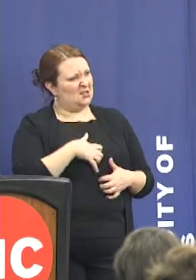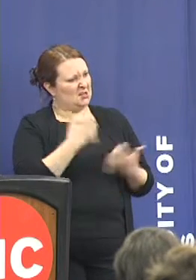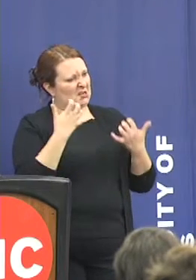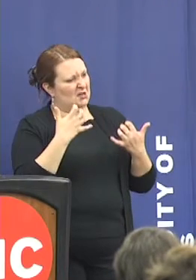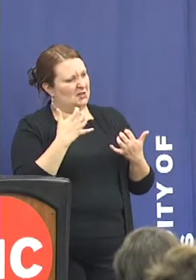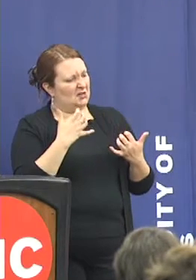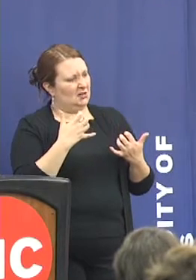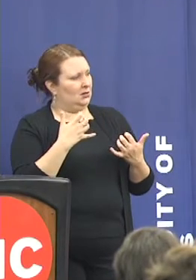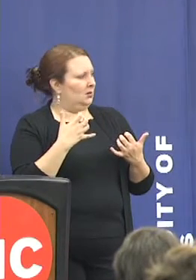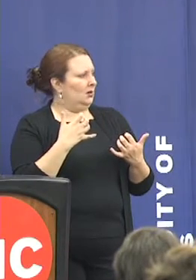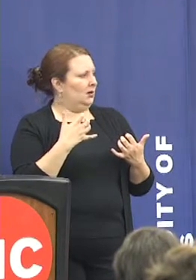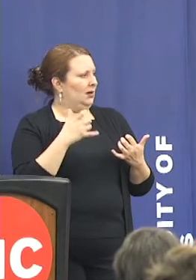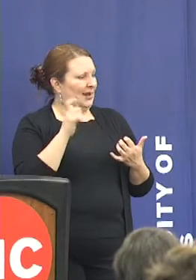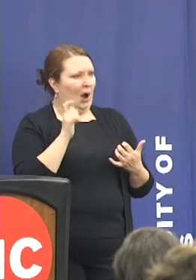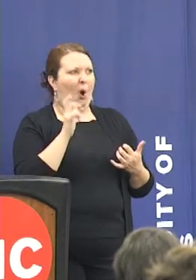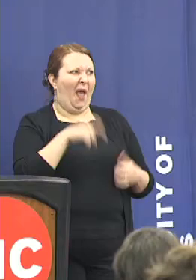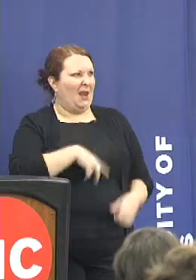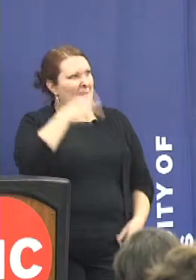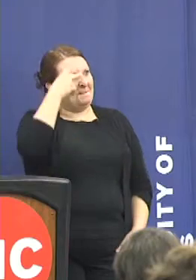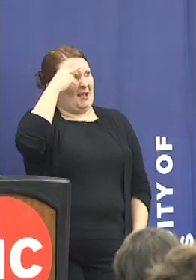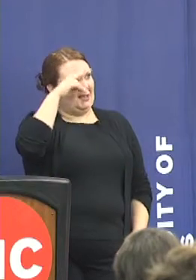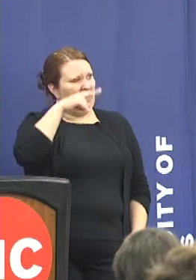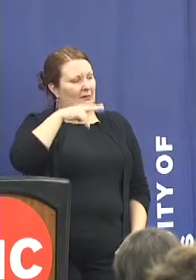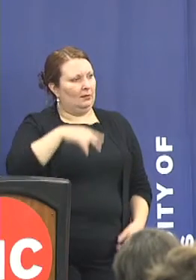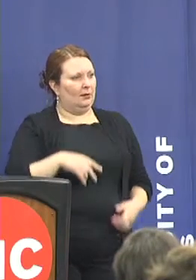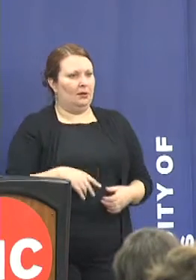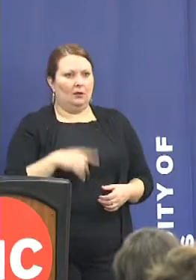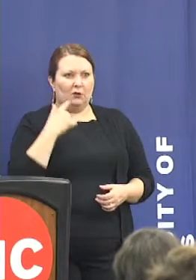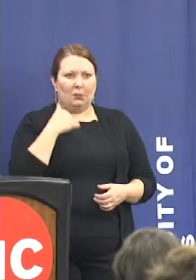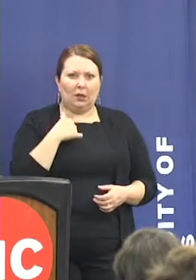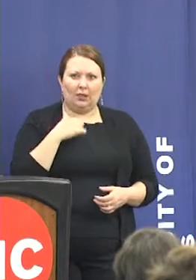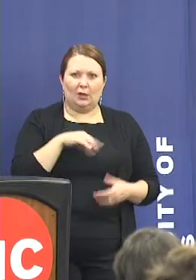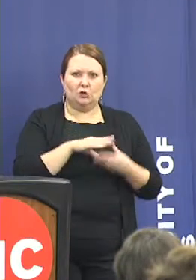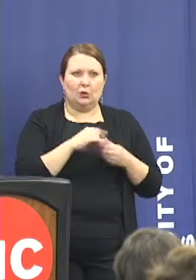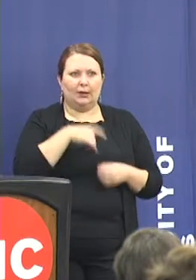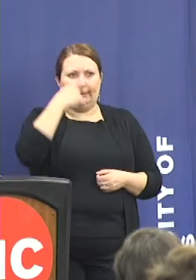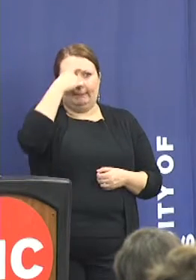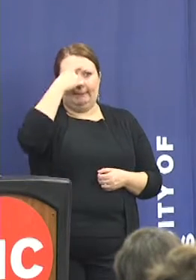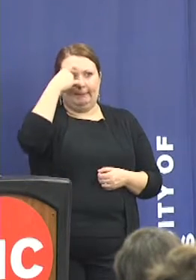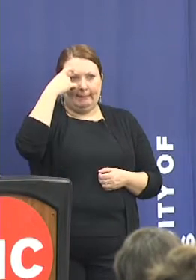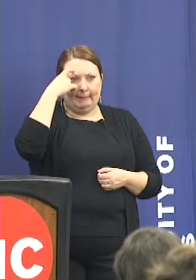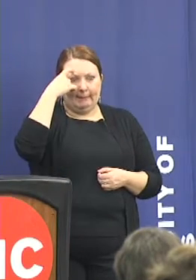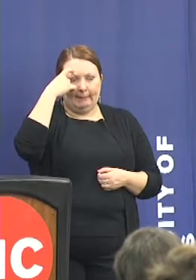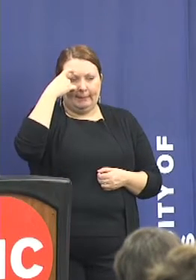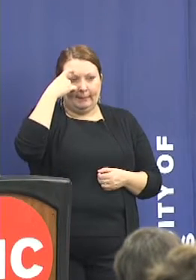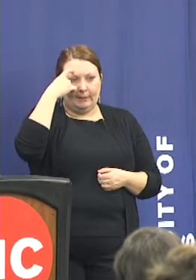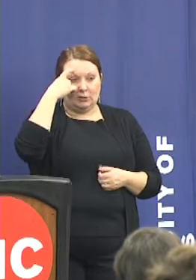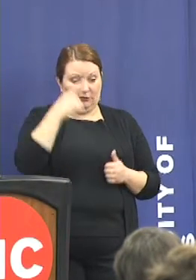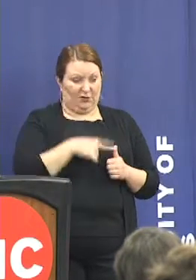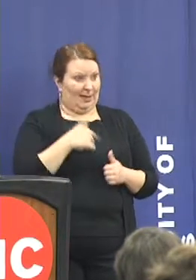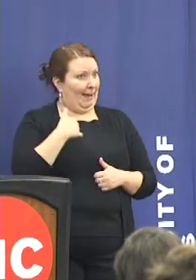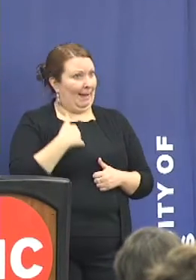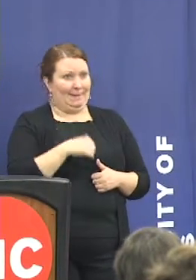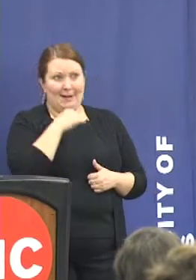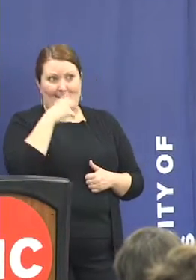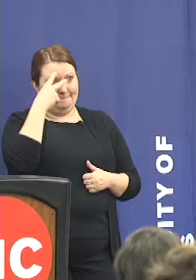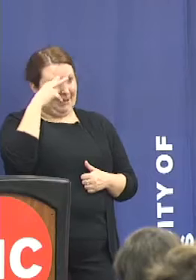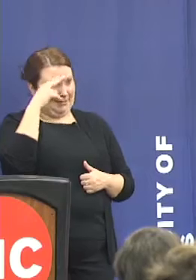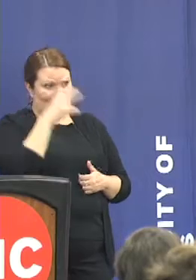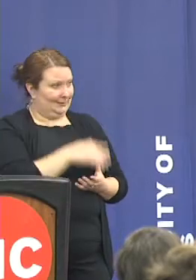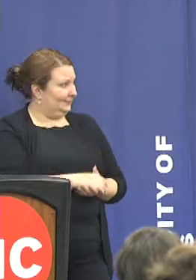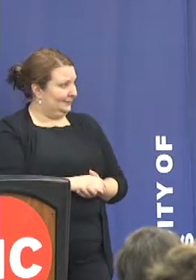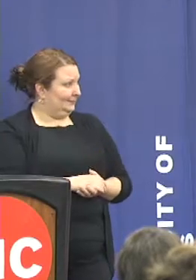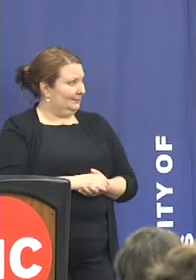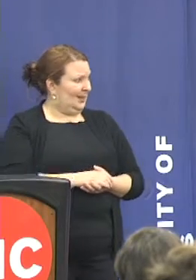angry, and he said, it had to be a Mexican, right? And for me, that story is always one I remember, because I'm like, first of all, I'm not Mexican,